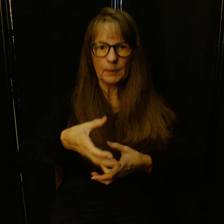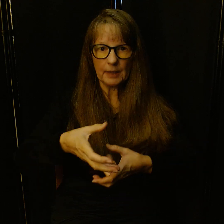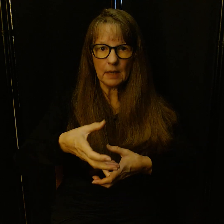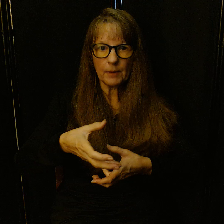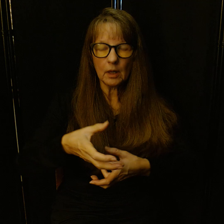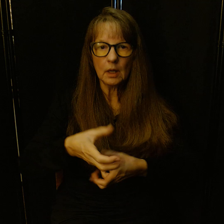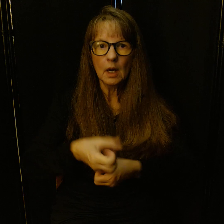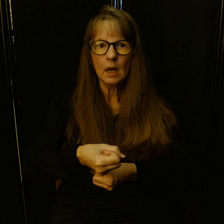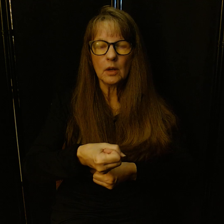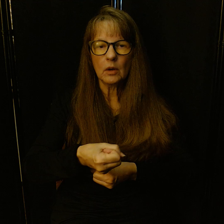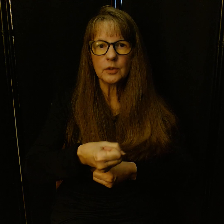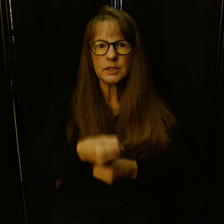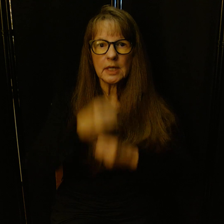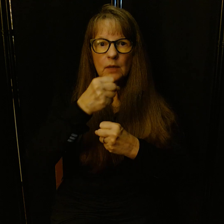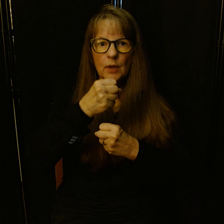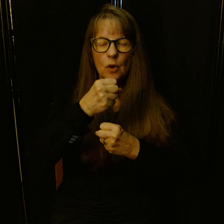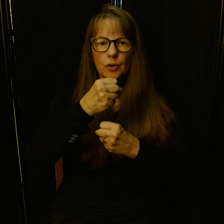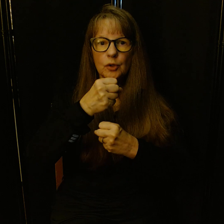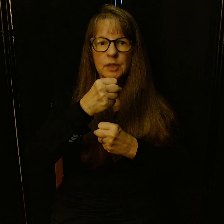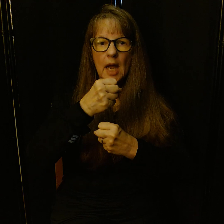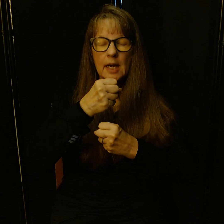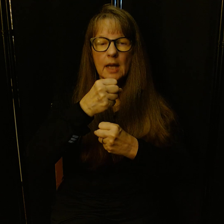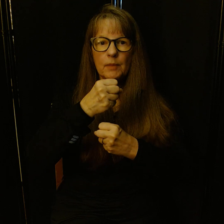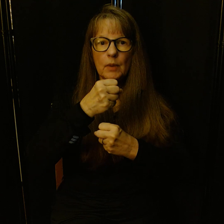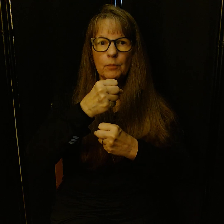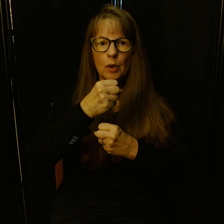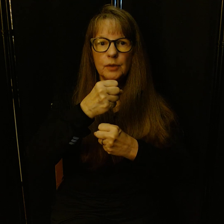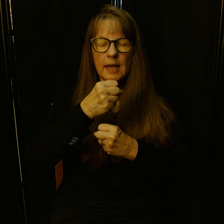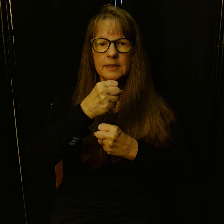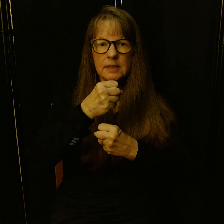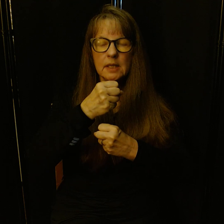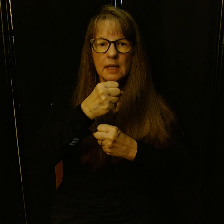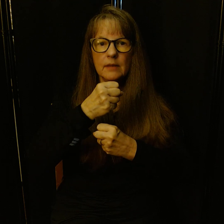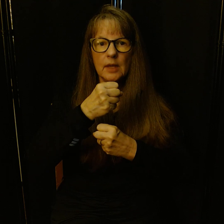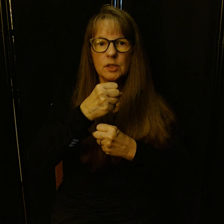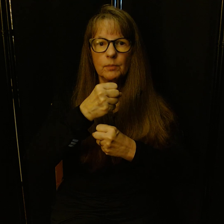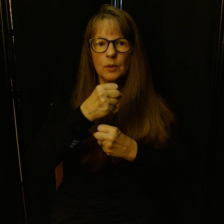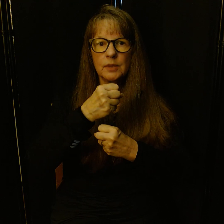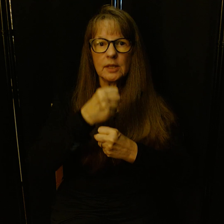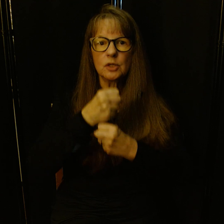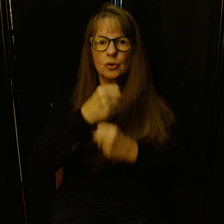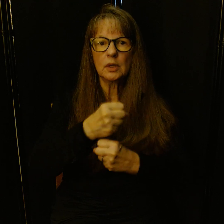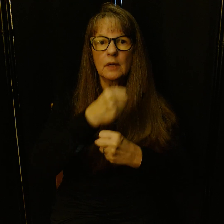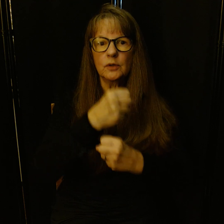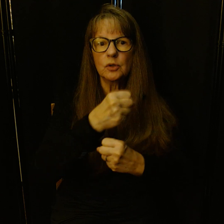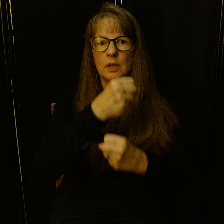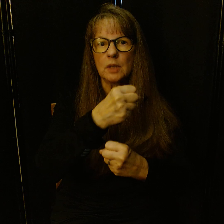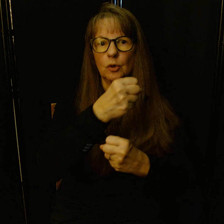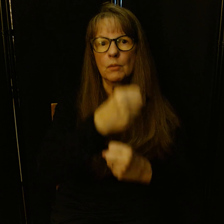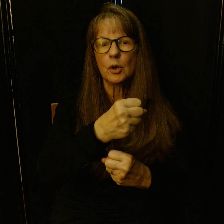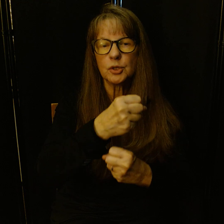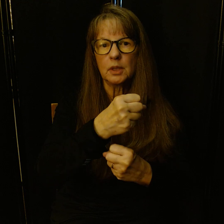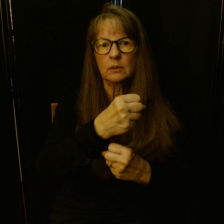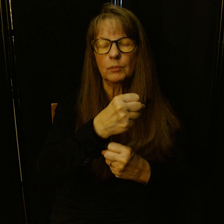up our stick and we hold our sign up and we protest. That's the protest. And you can even do this like you're marching